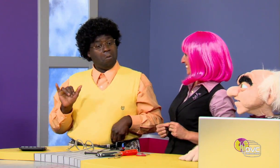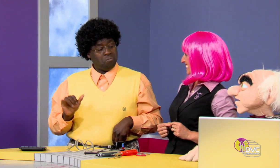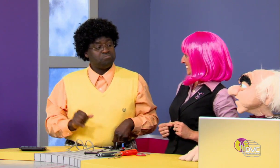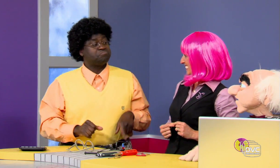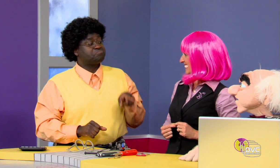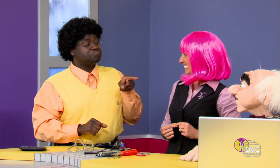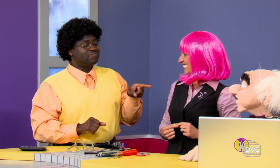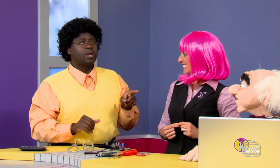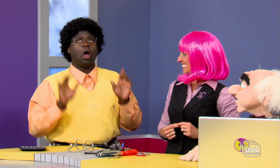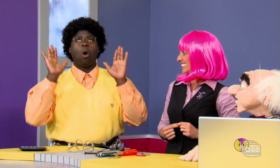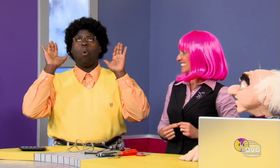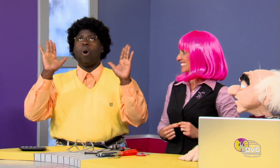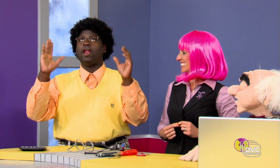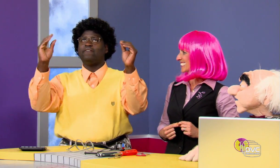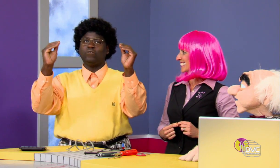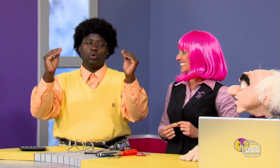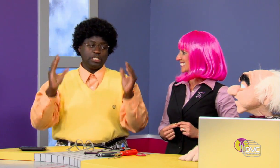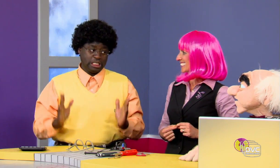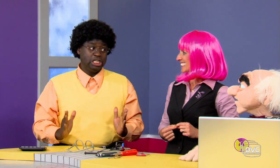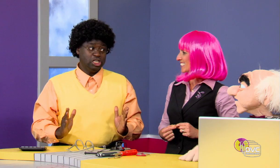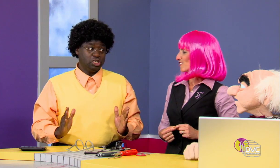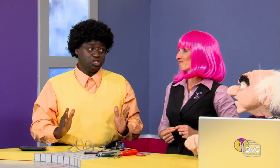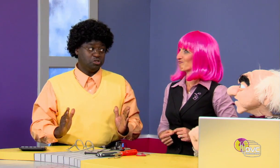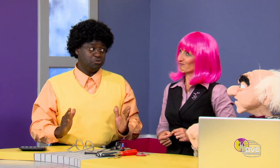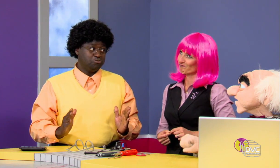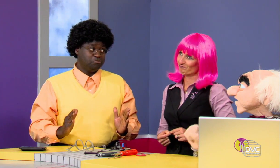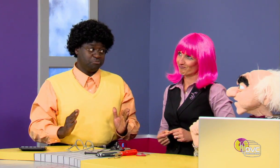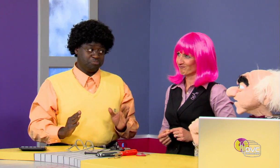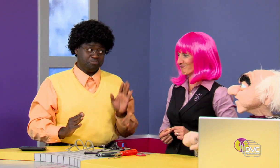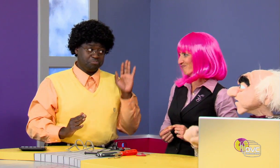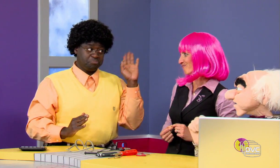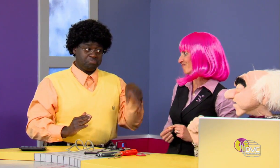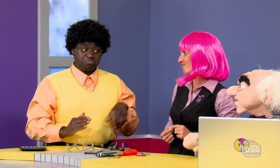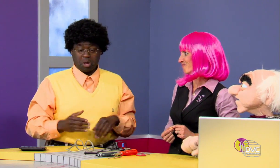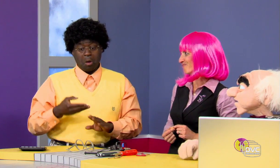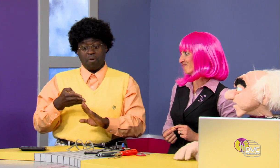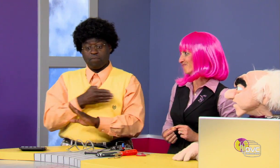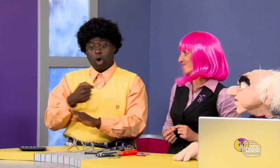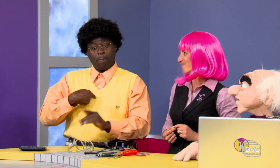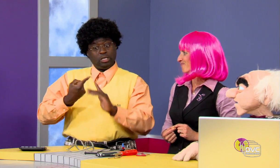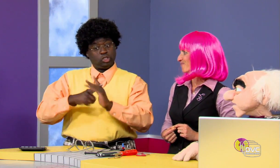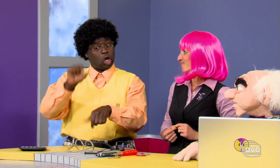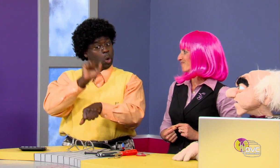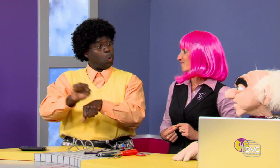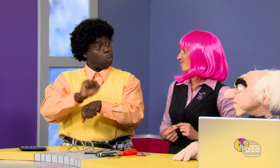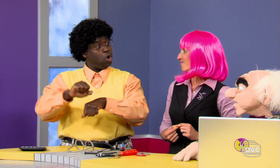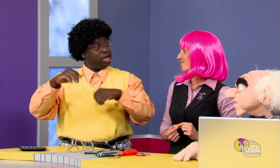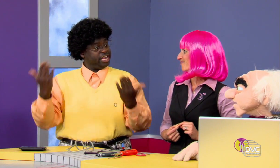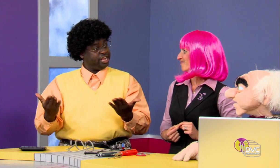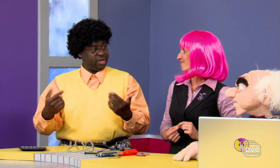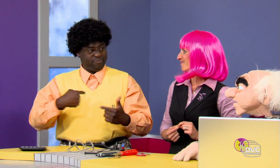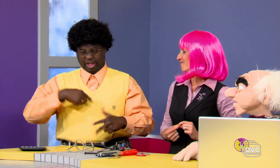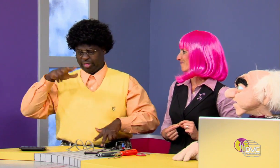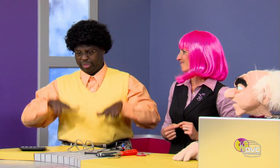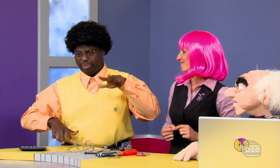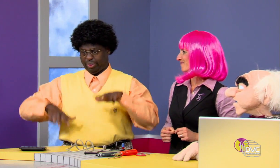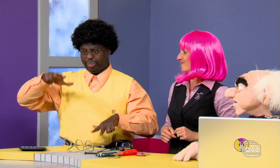Oh, well, Lisa's a wonderful teacher. Mm-hmm. Before I started working here, I was